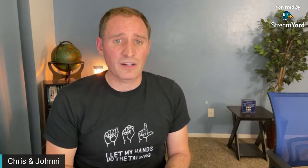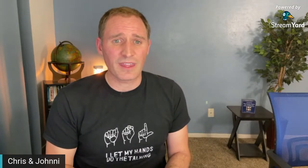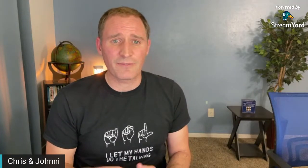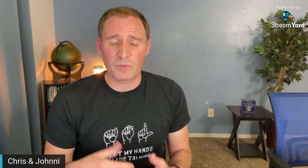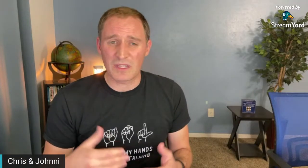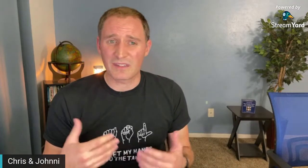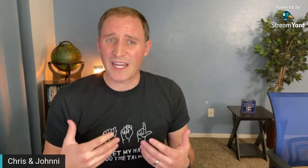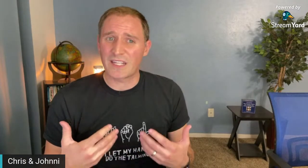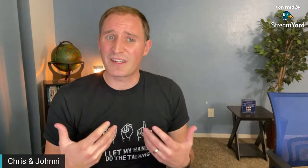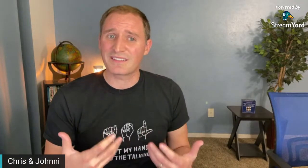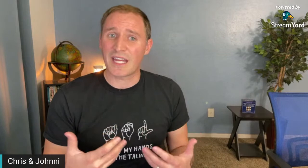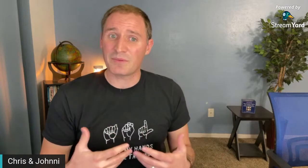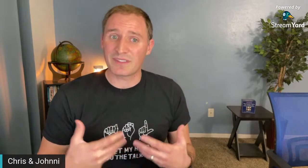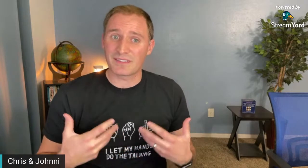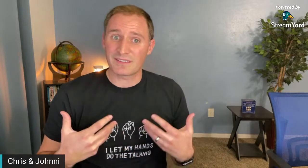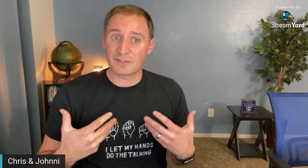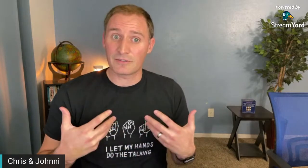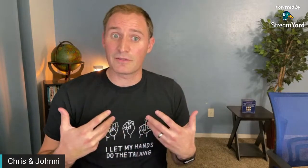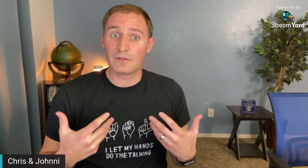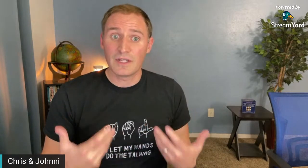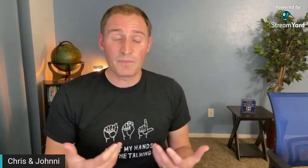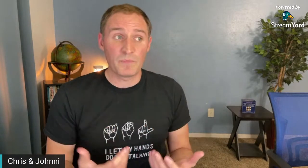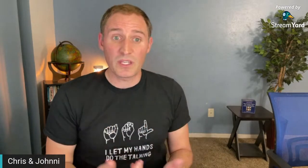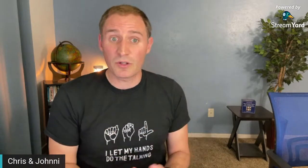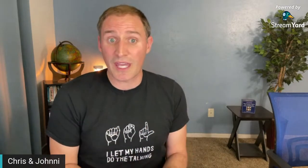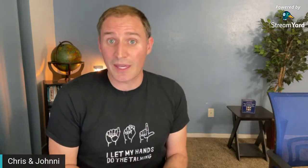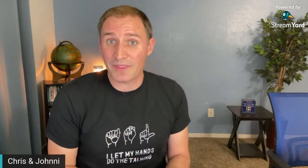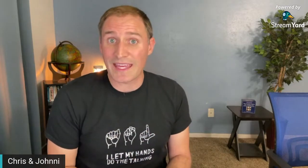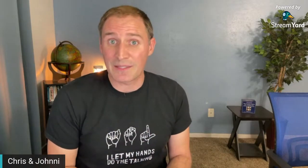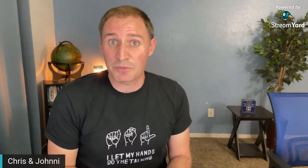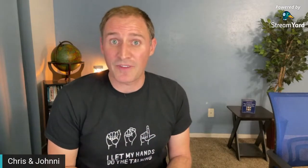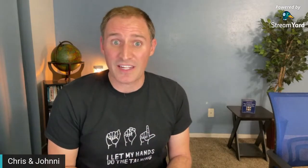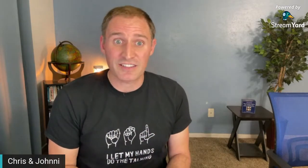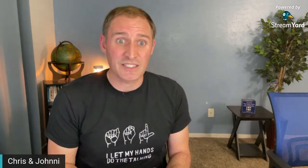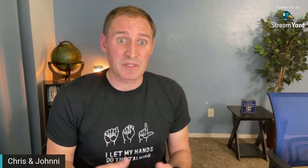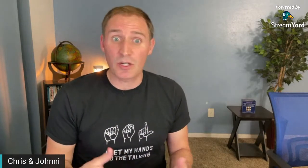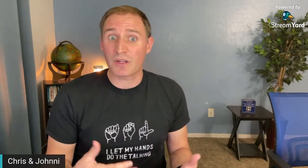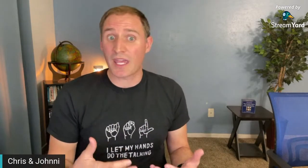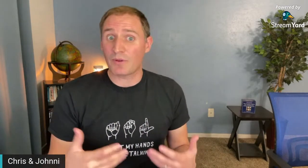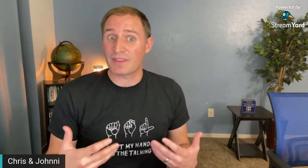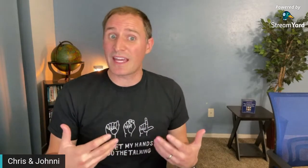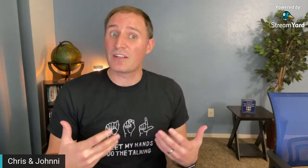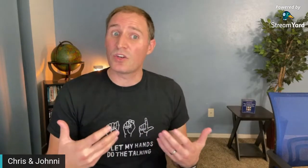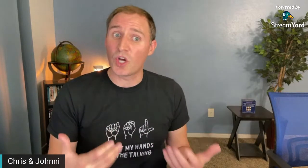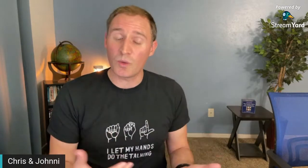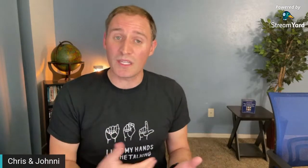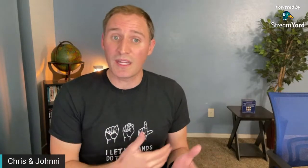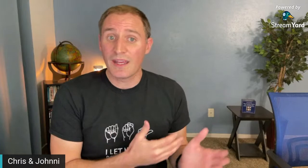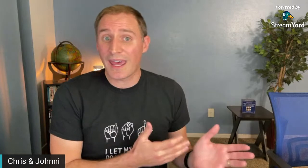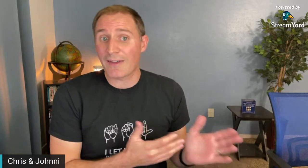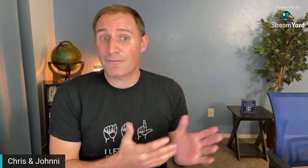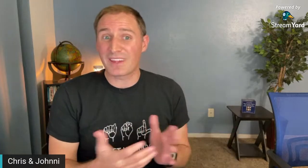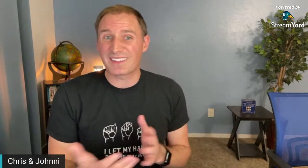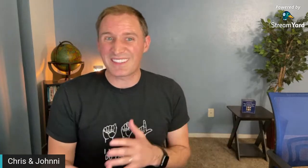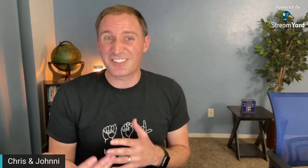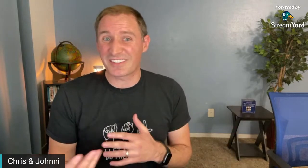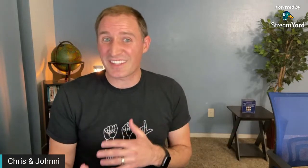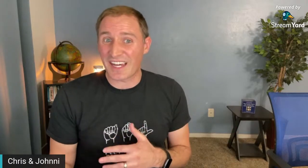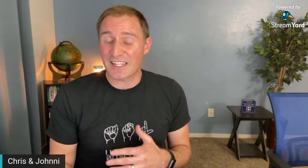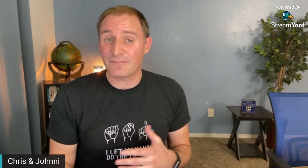thing for me to kind of accept, is to be okay with that imperfection and be okay with not knowing every single sign for